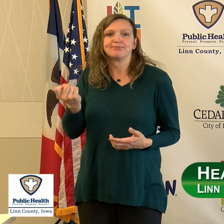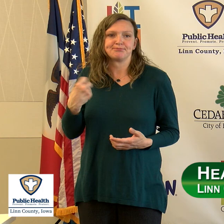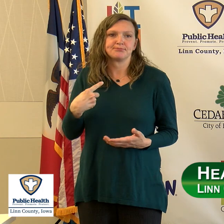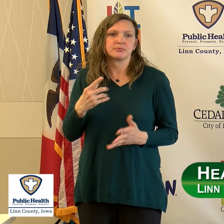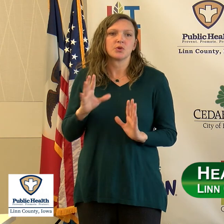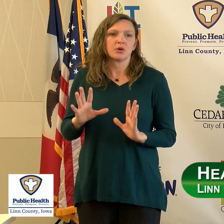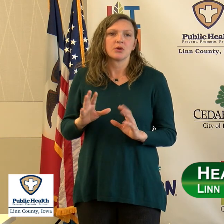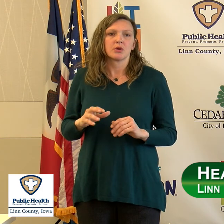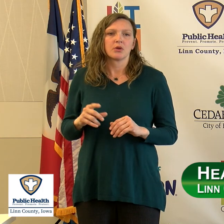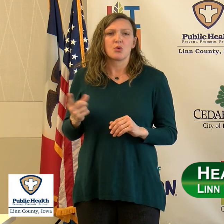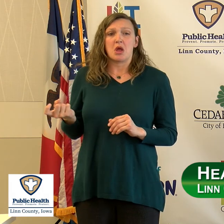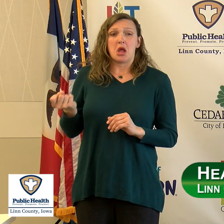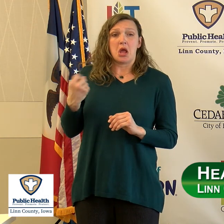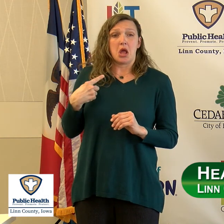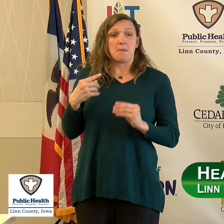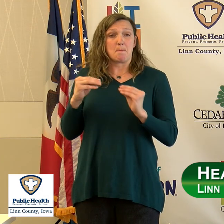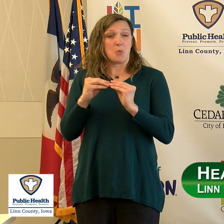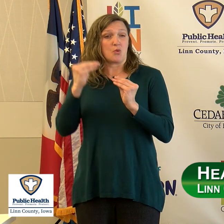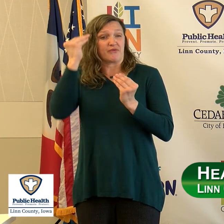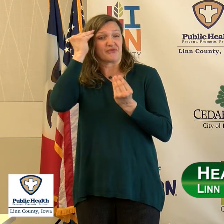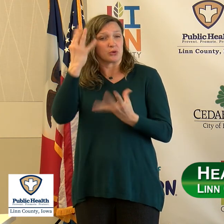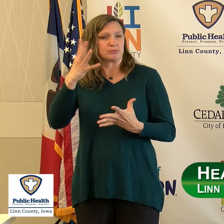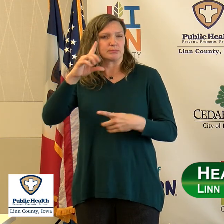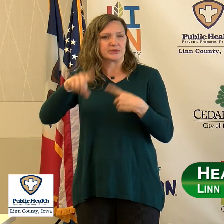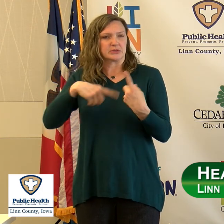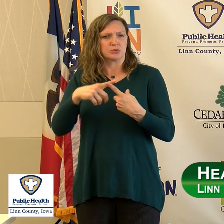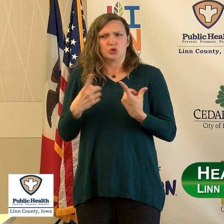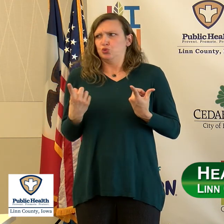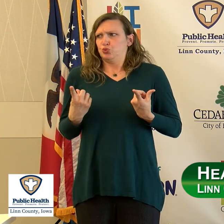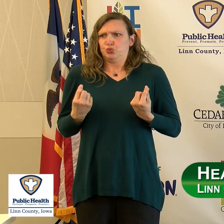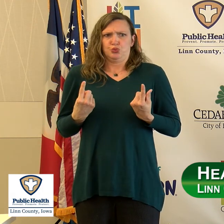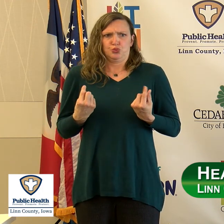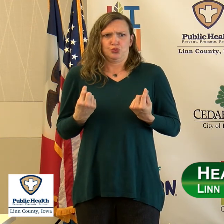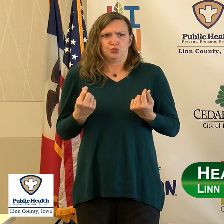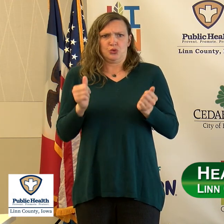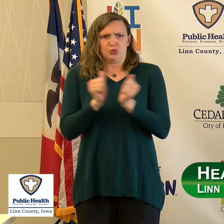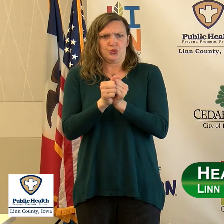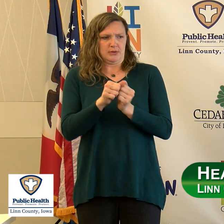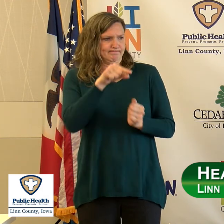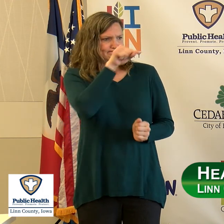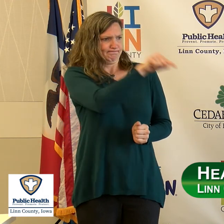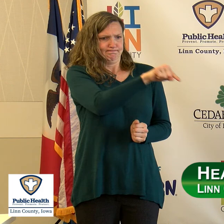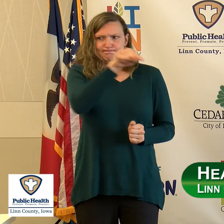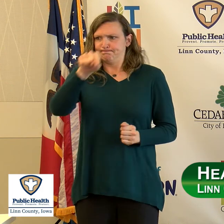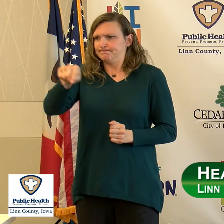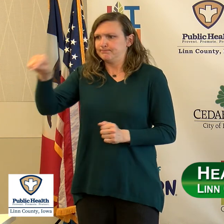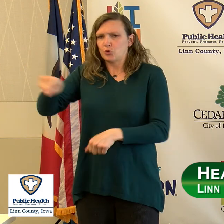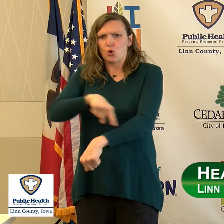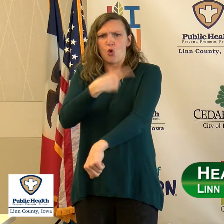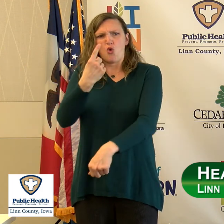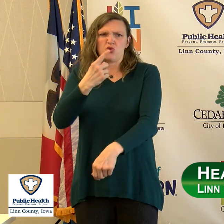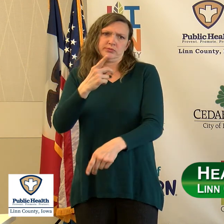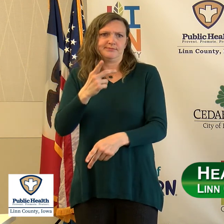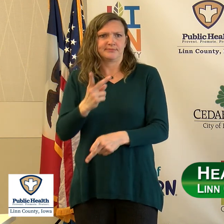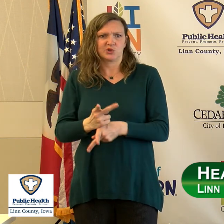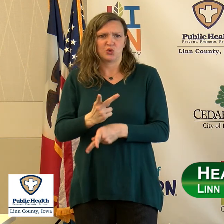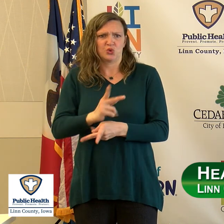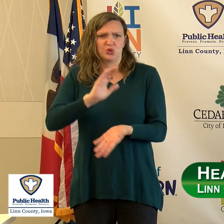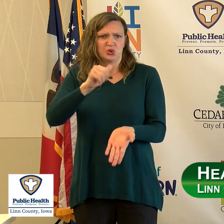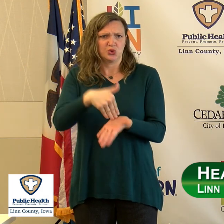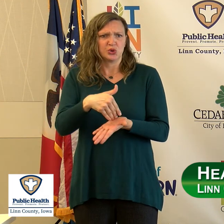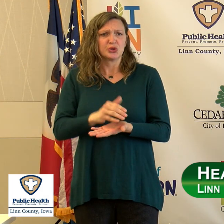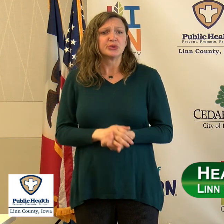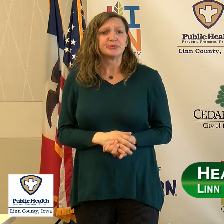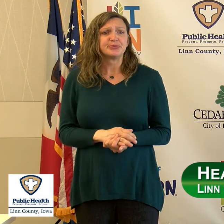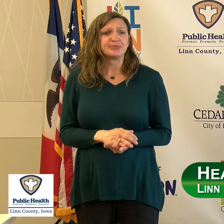for more information on the steps that we're taking with the long-term care facilities that are having outbreaks. So what happens right now is